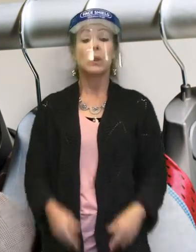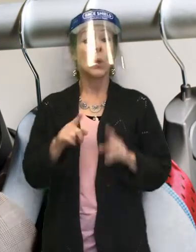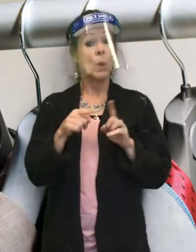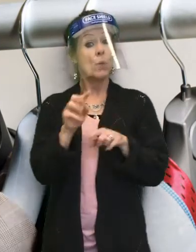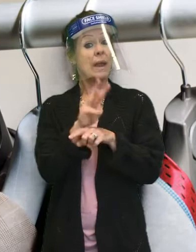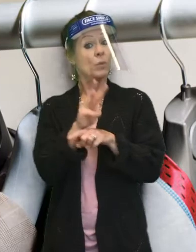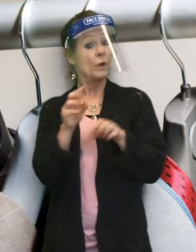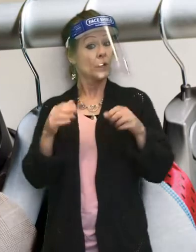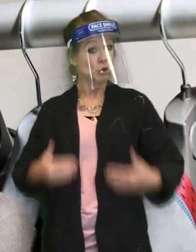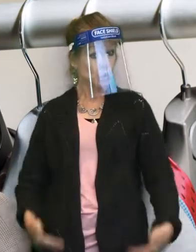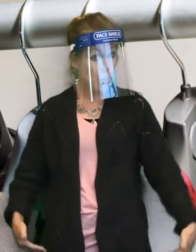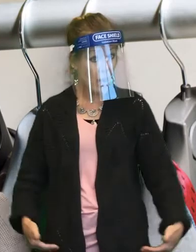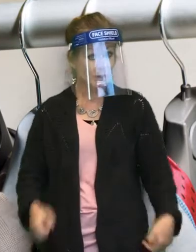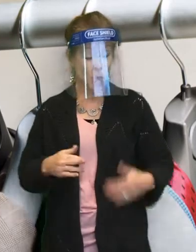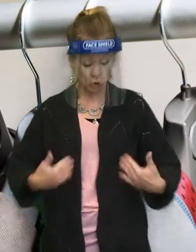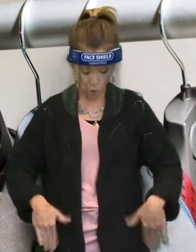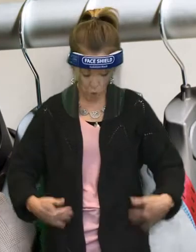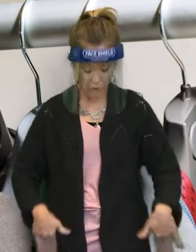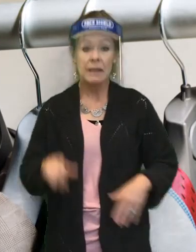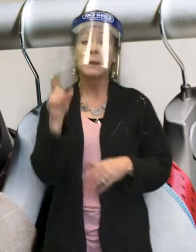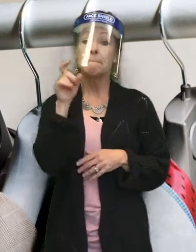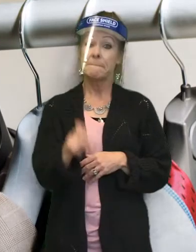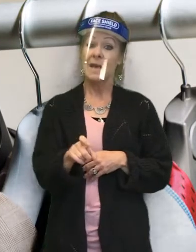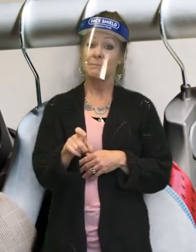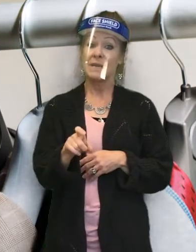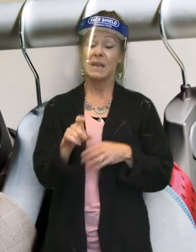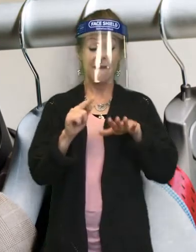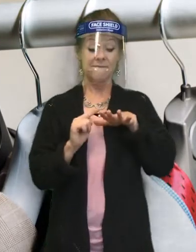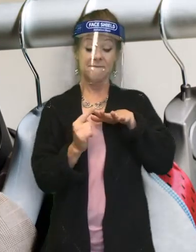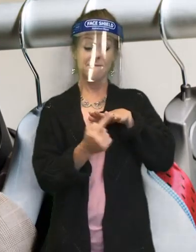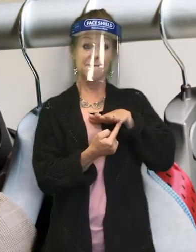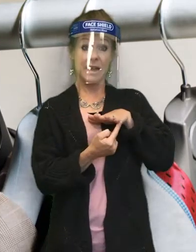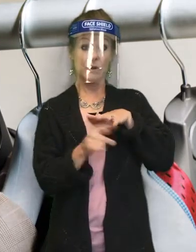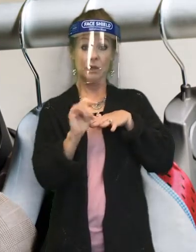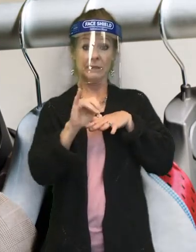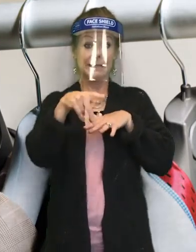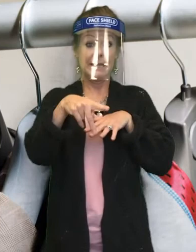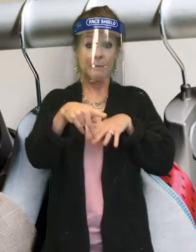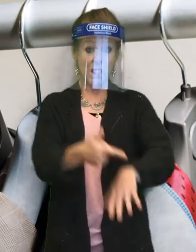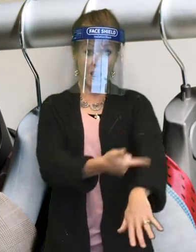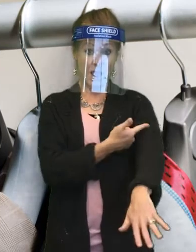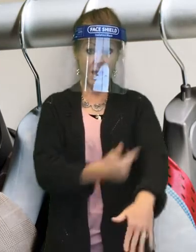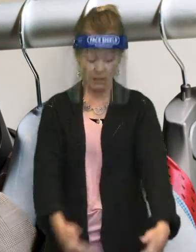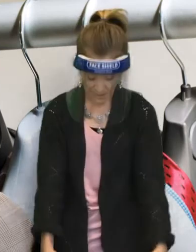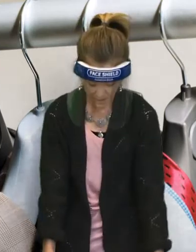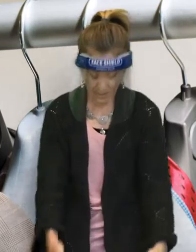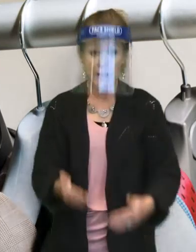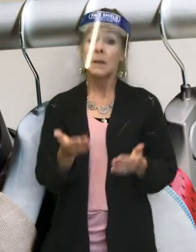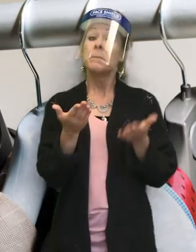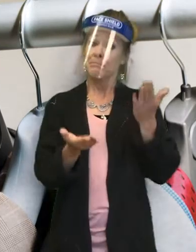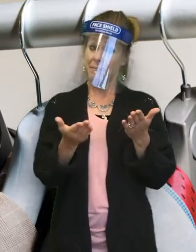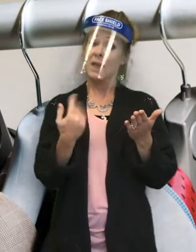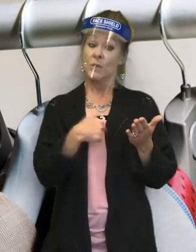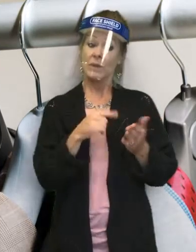When wearing shorts or skirts, they must be fingertip length. Students may be asked to